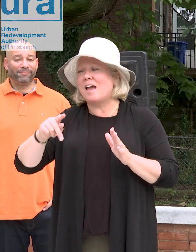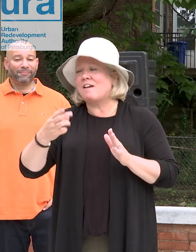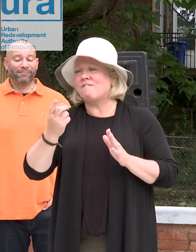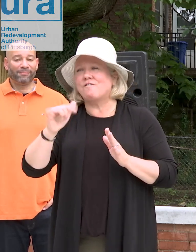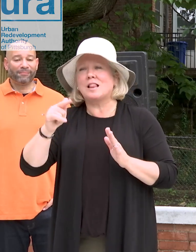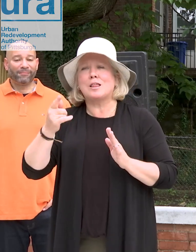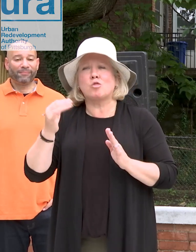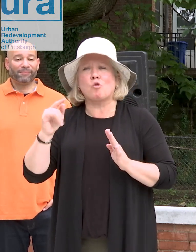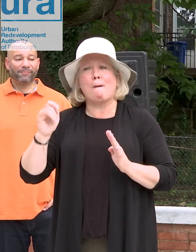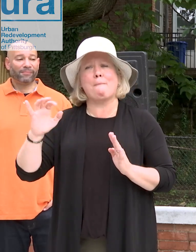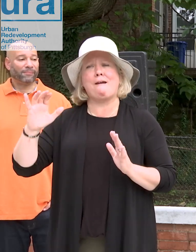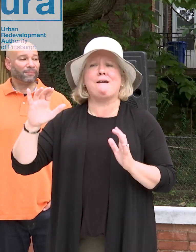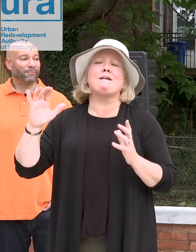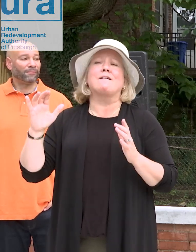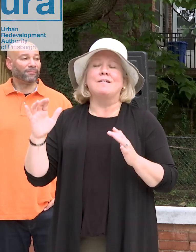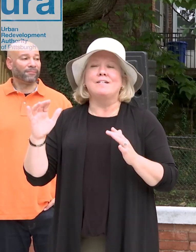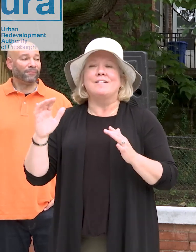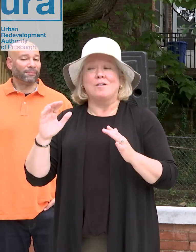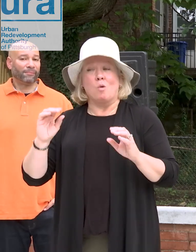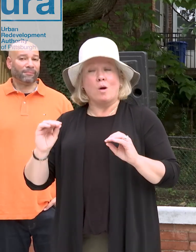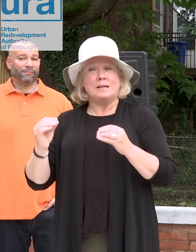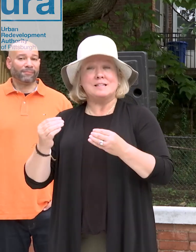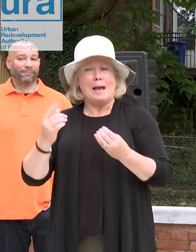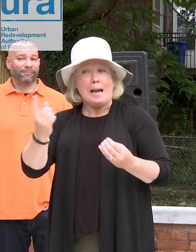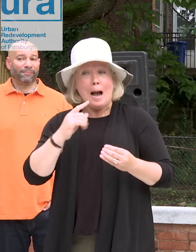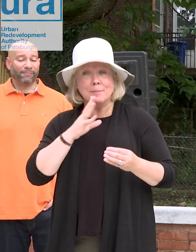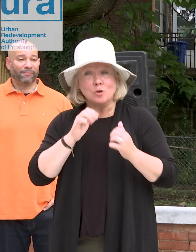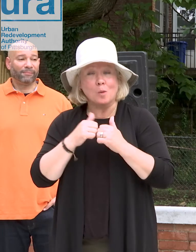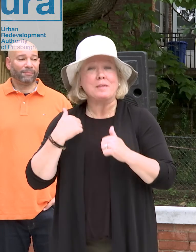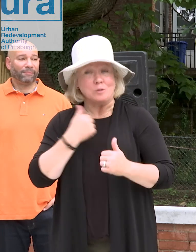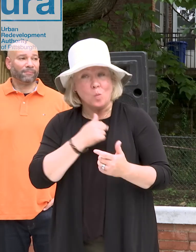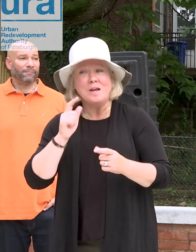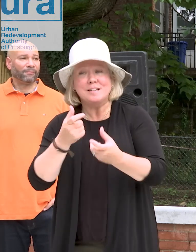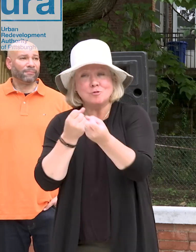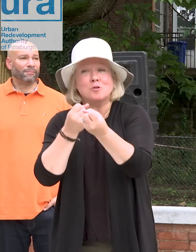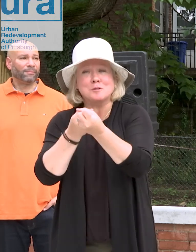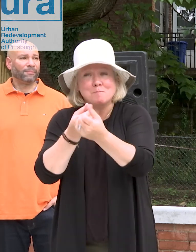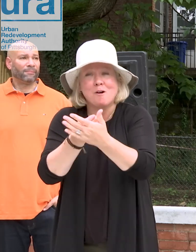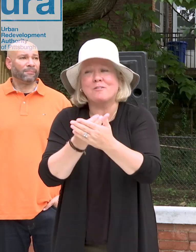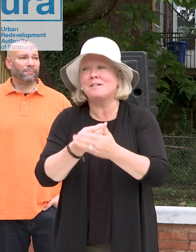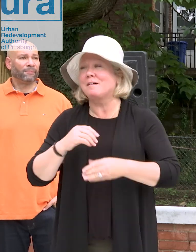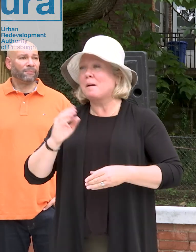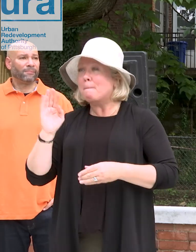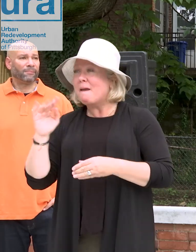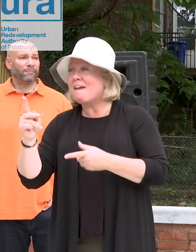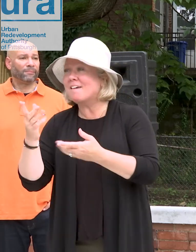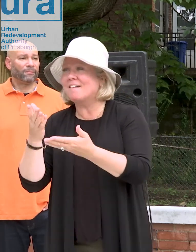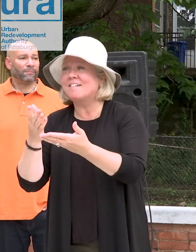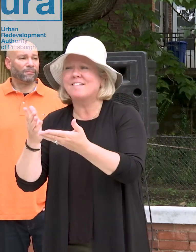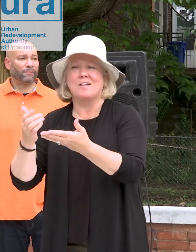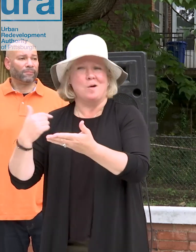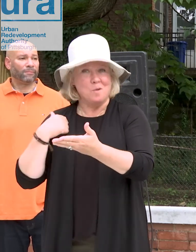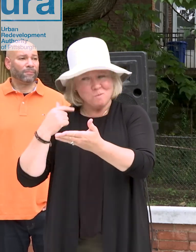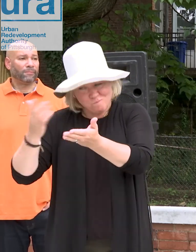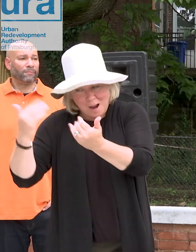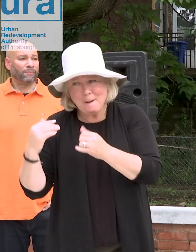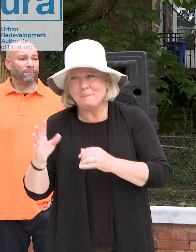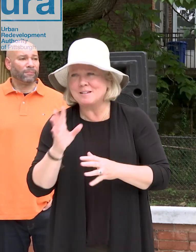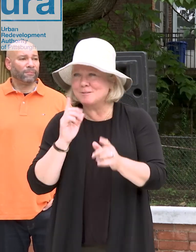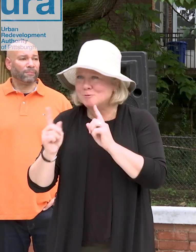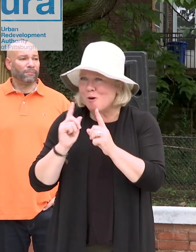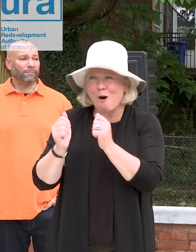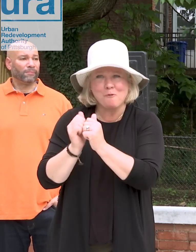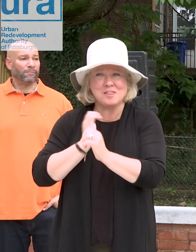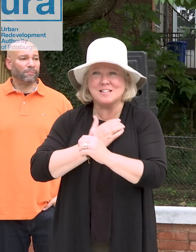you represent one of the banks, please come talk with us. We need your help. We need funding for the work we do. Our people who